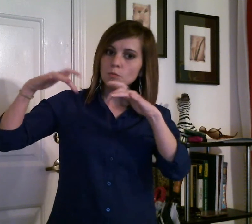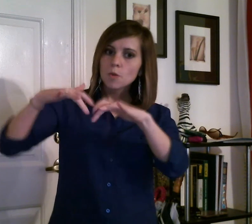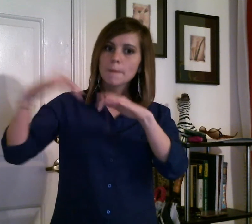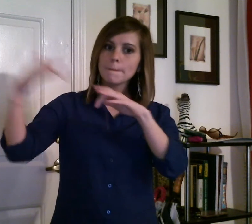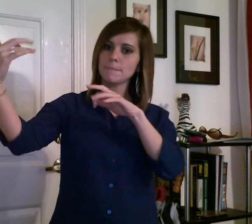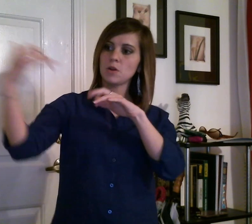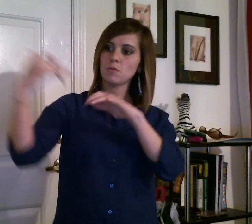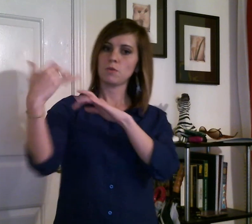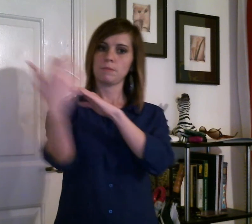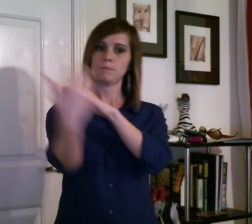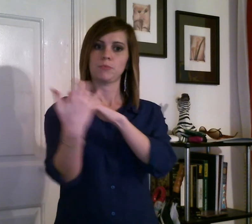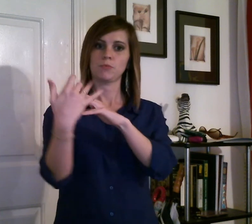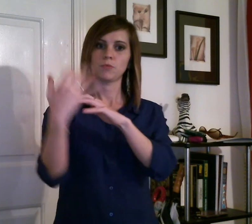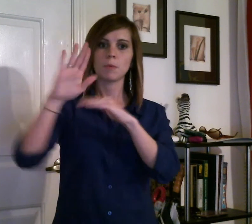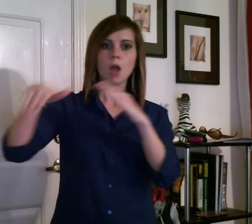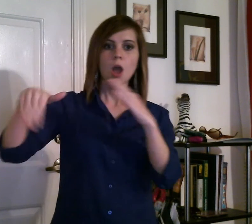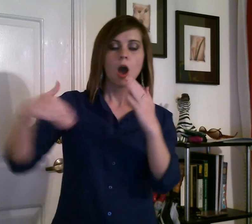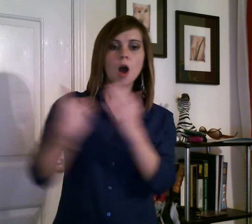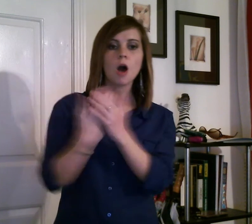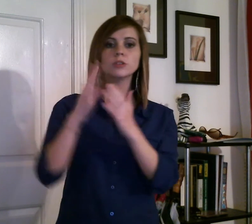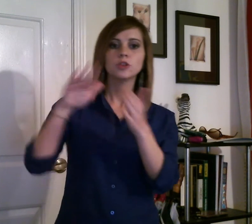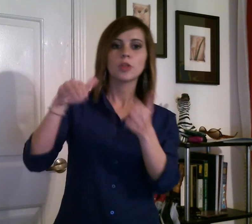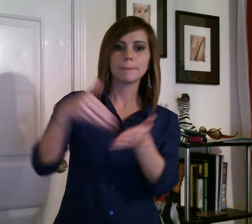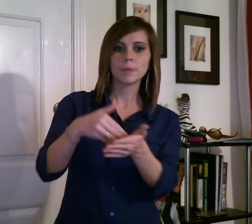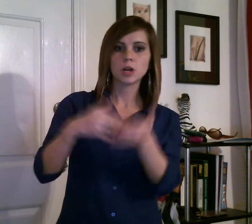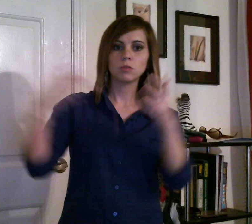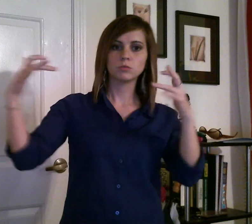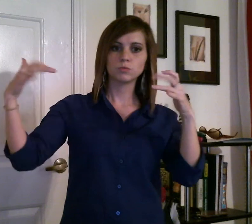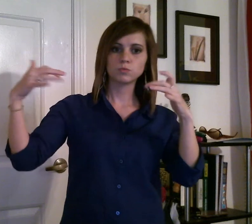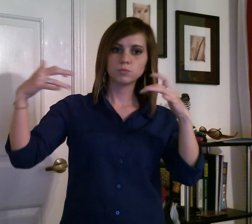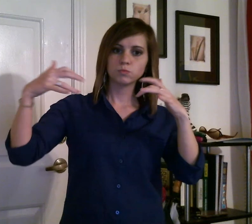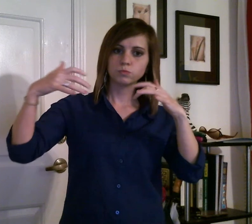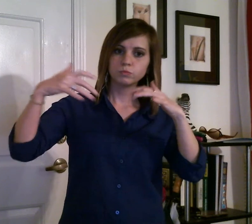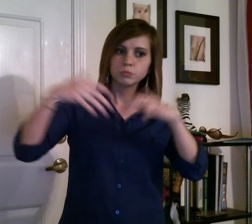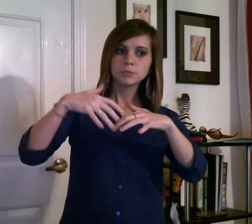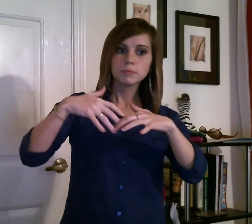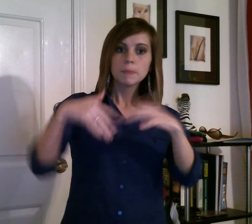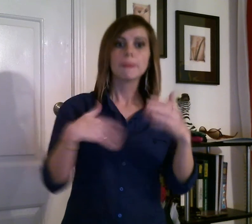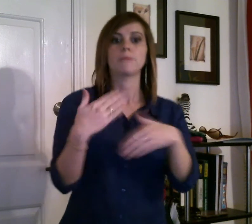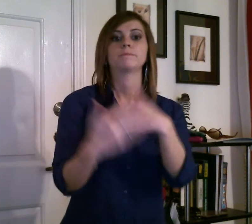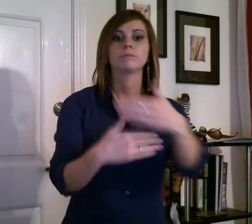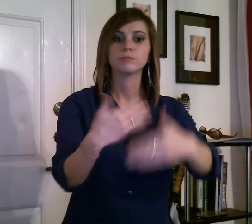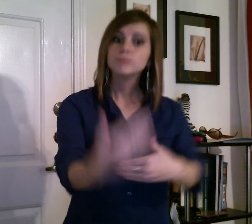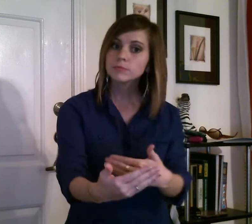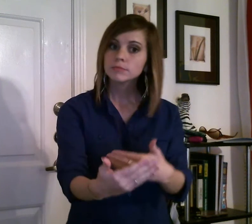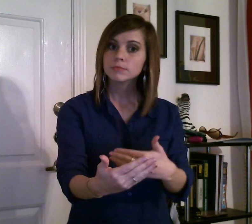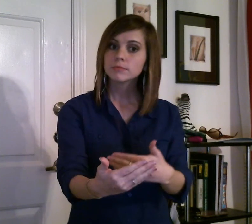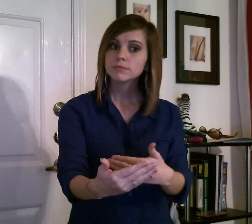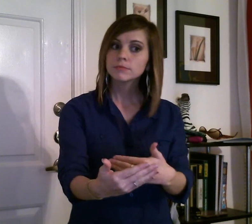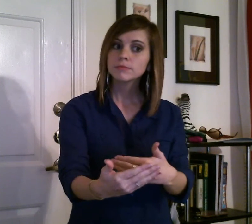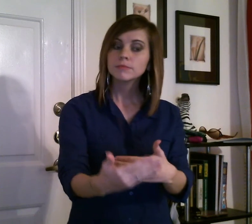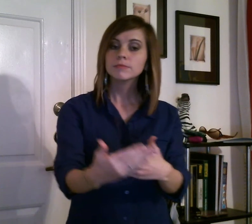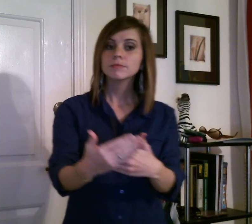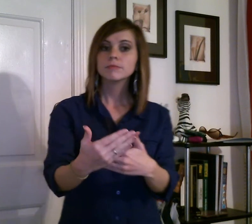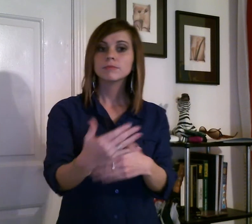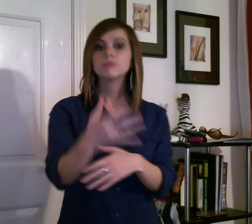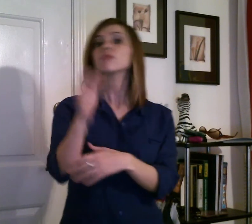atoms. They'd slowly move in. And so if we fast forward, this cloud's going to get denser and